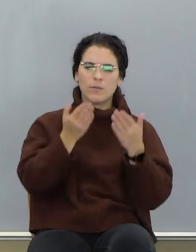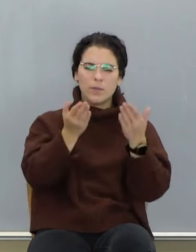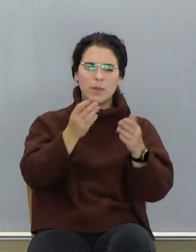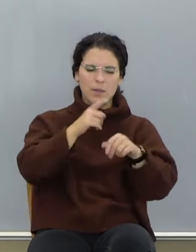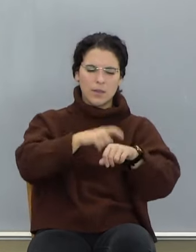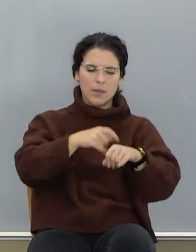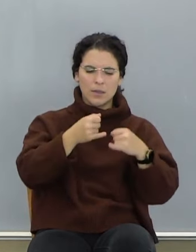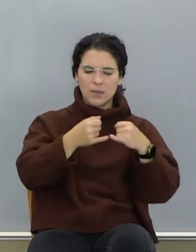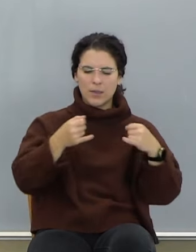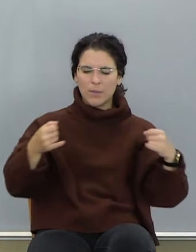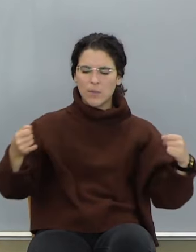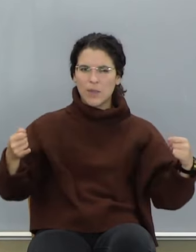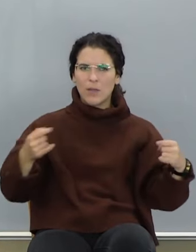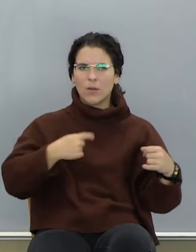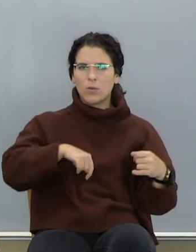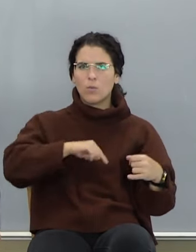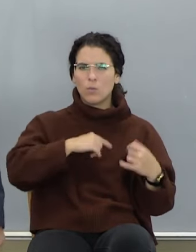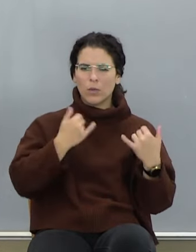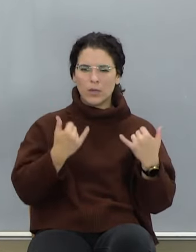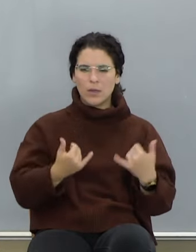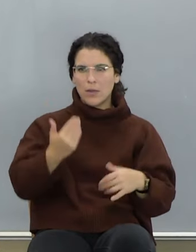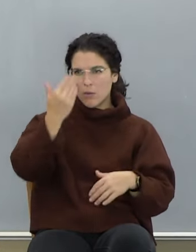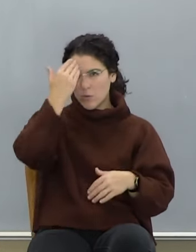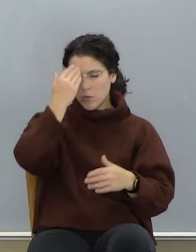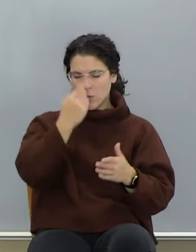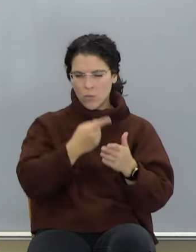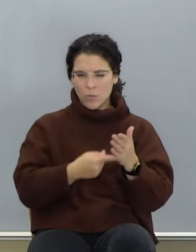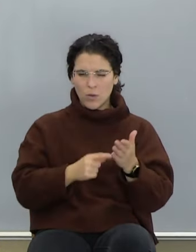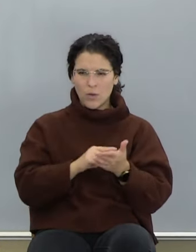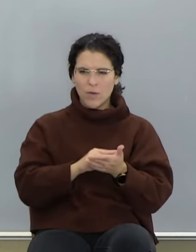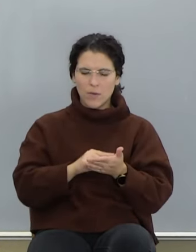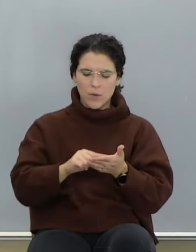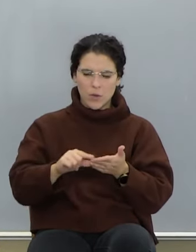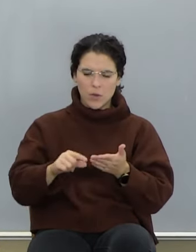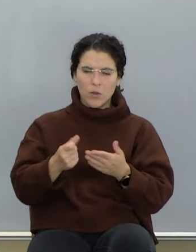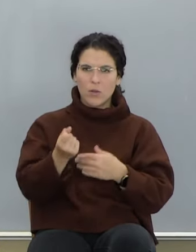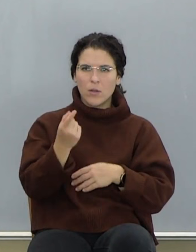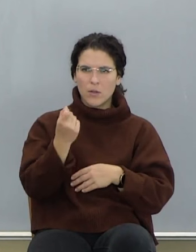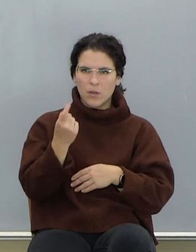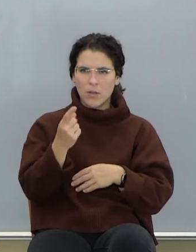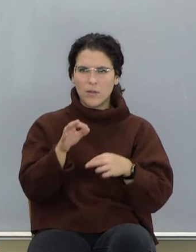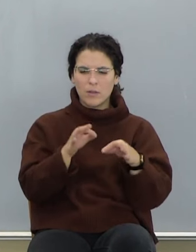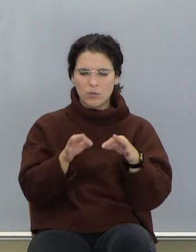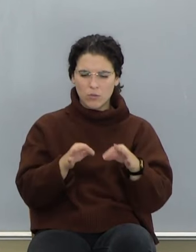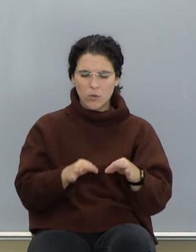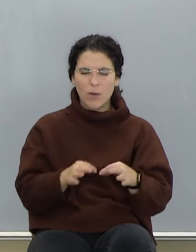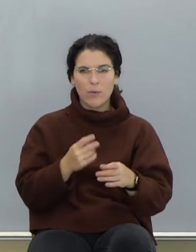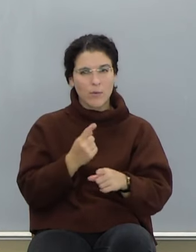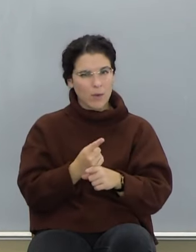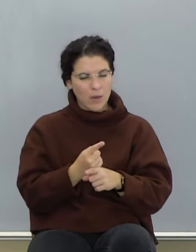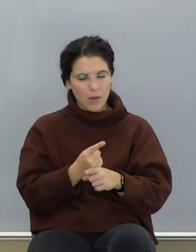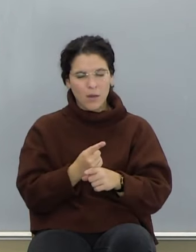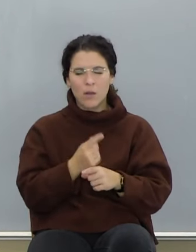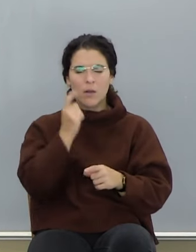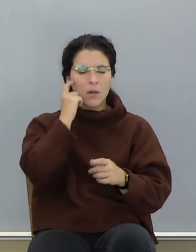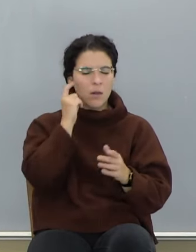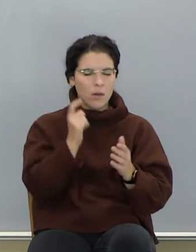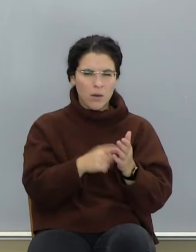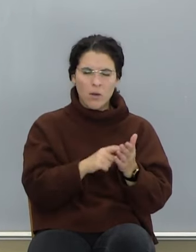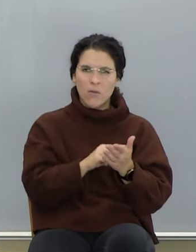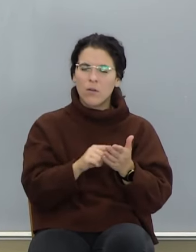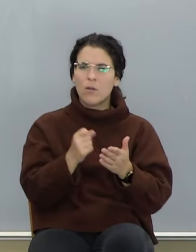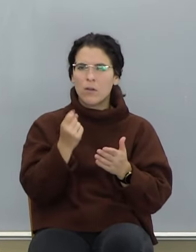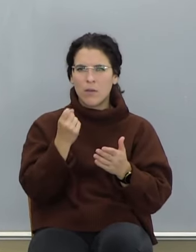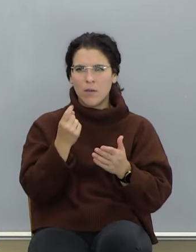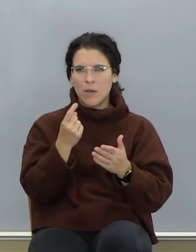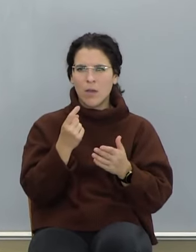here. We now know what verse 11 is describing, don't we? Notice verse 11